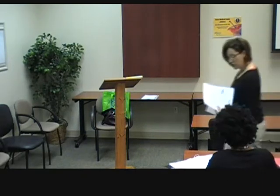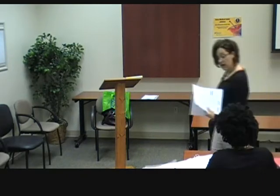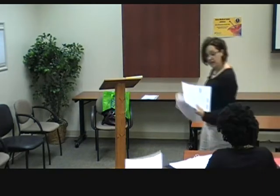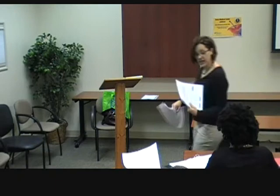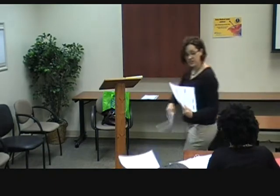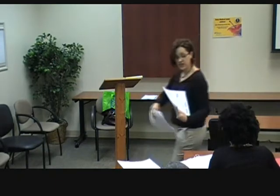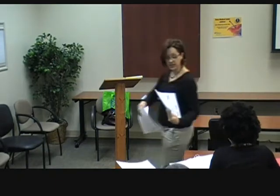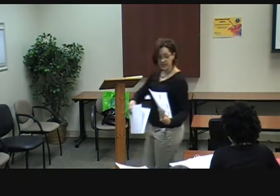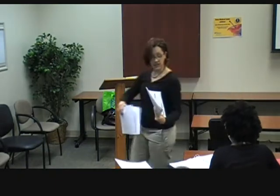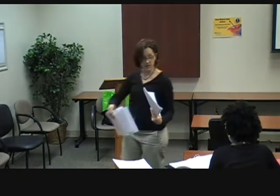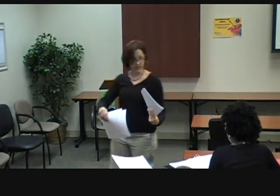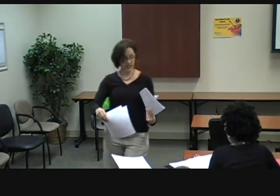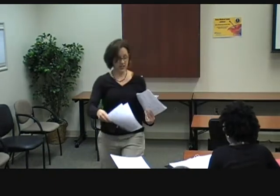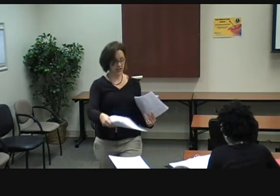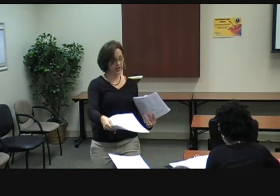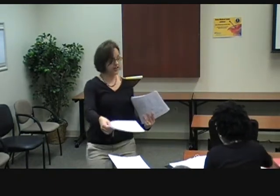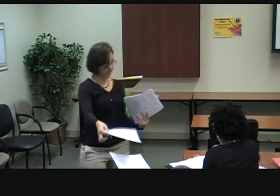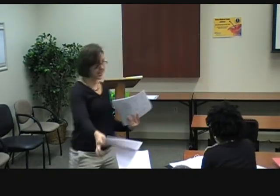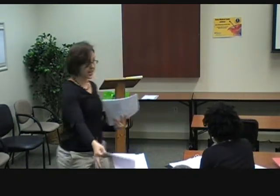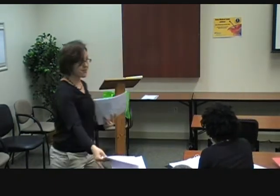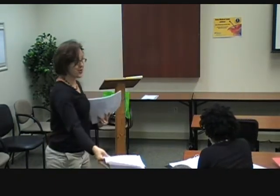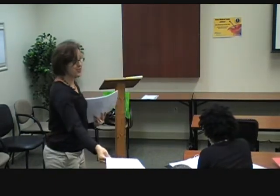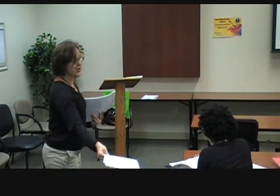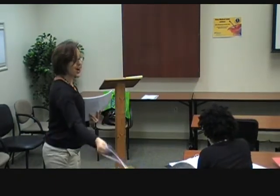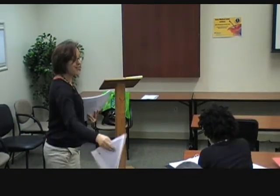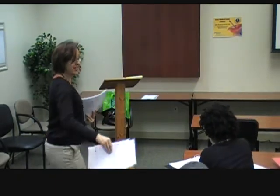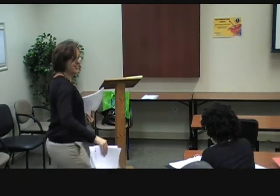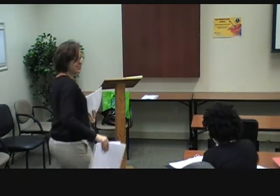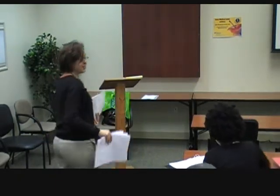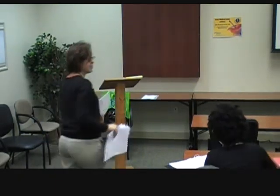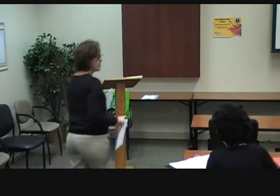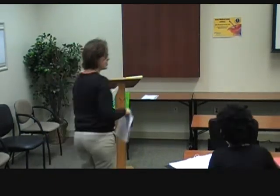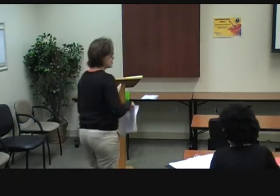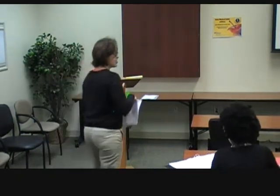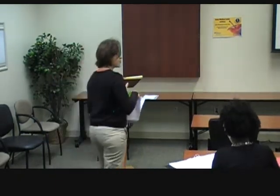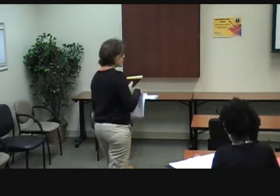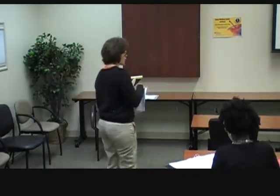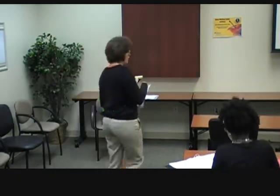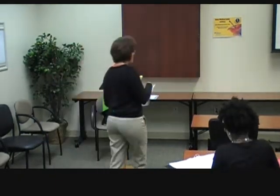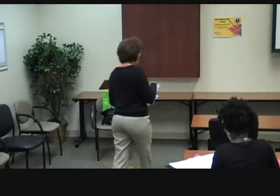How are you guys feeling? Y'all feeling like you're getting more and more confident from 4 weeks ago?